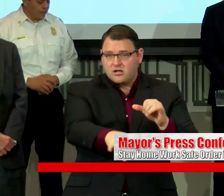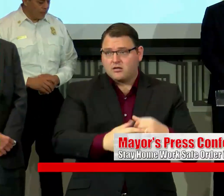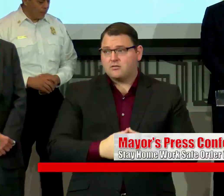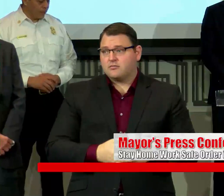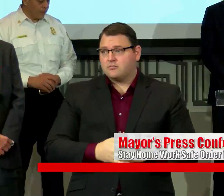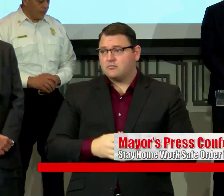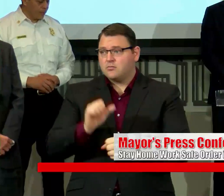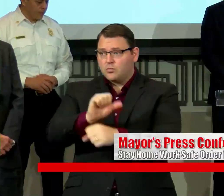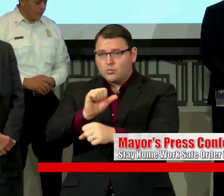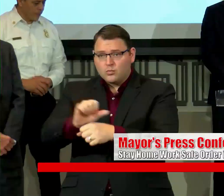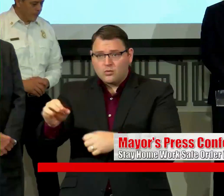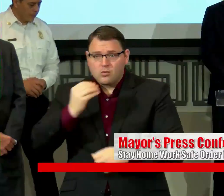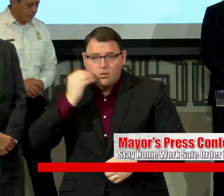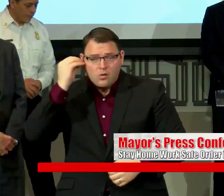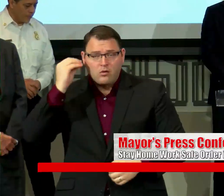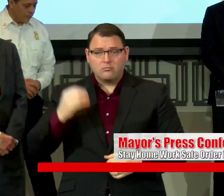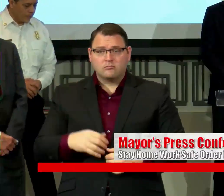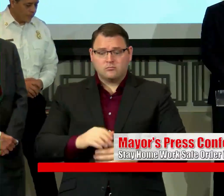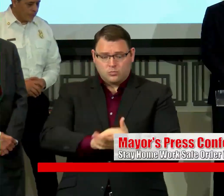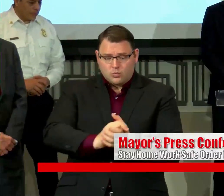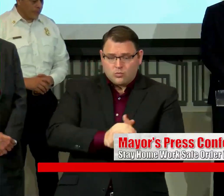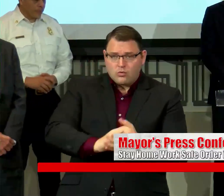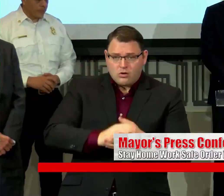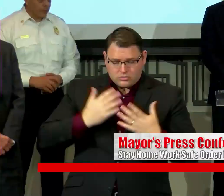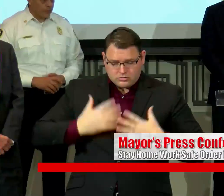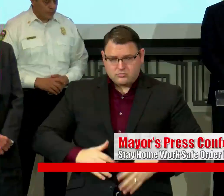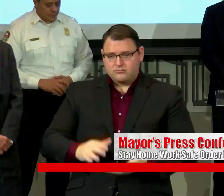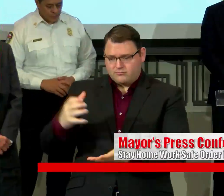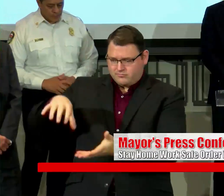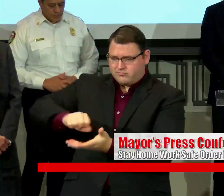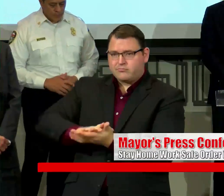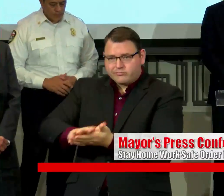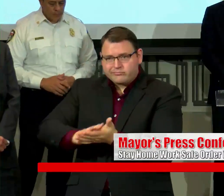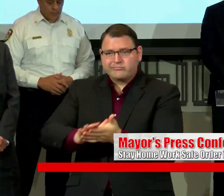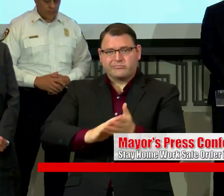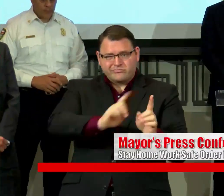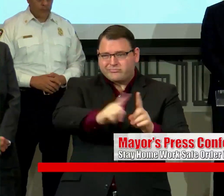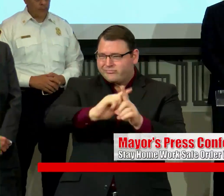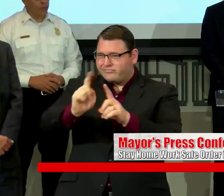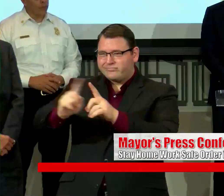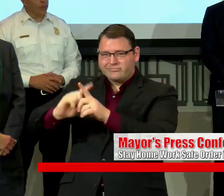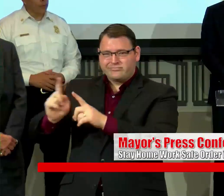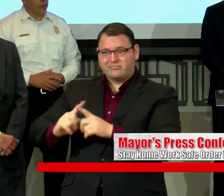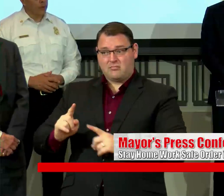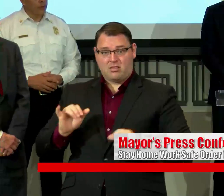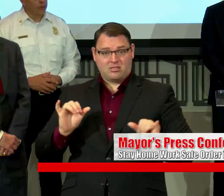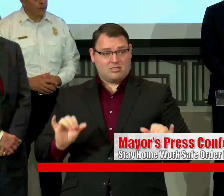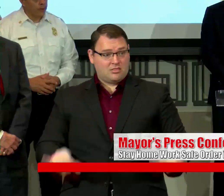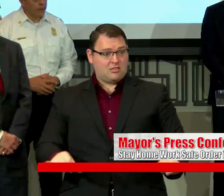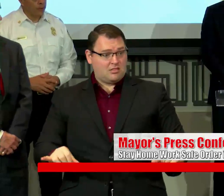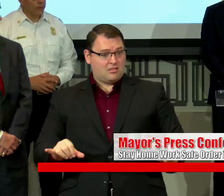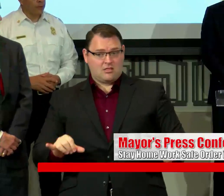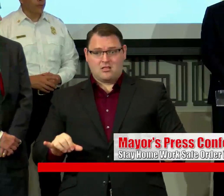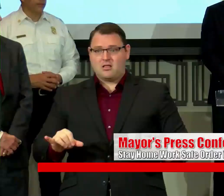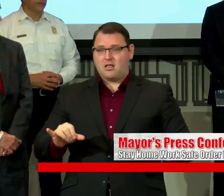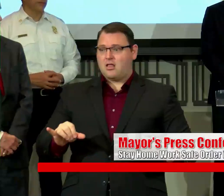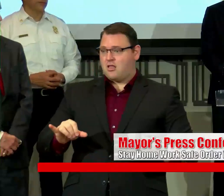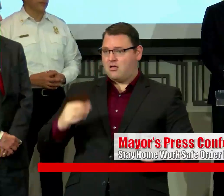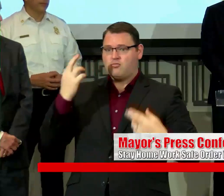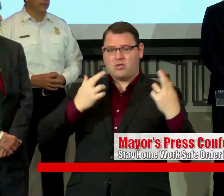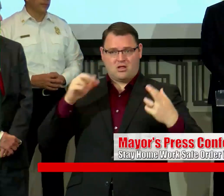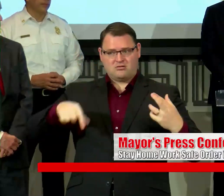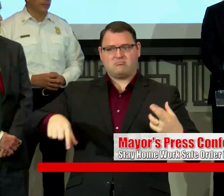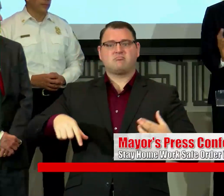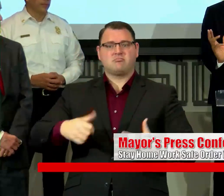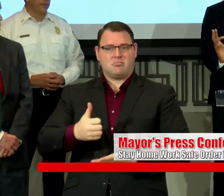practices are working. And when you look at other cities, whether it is other states, whether